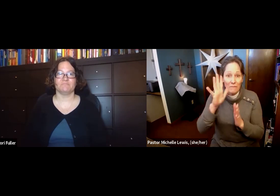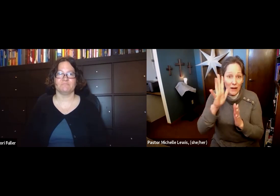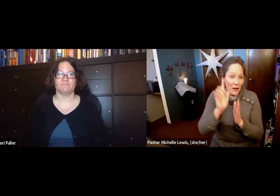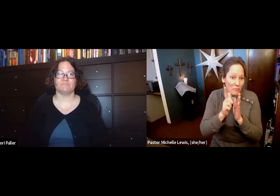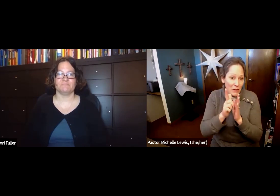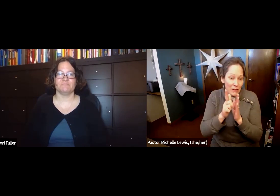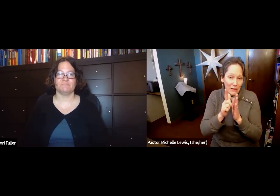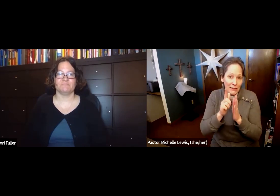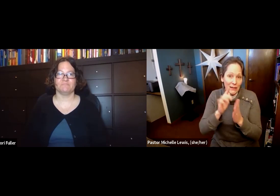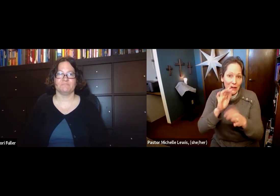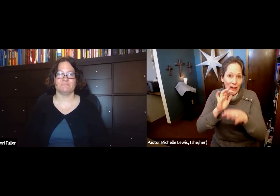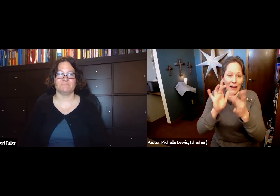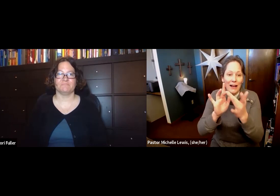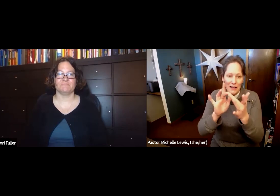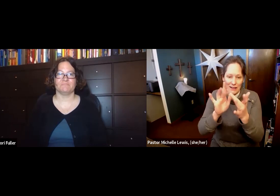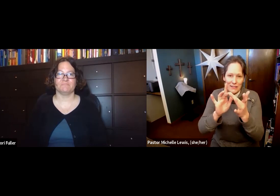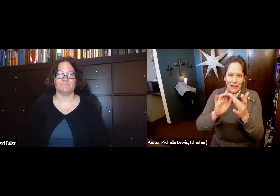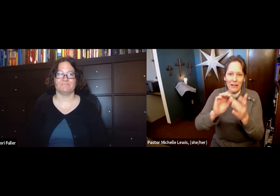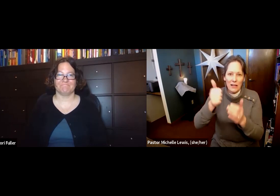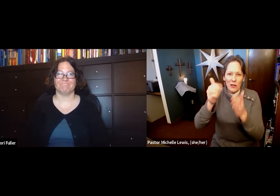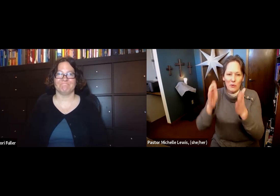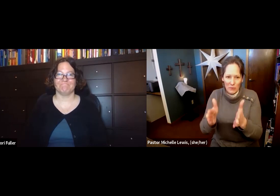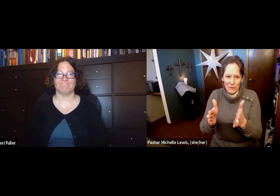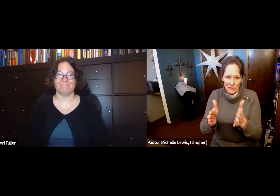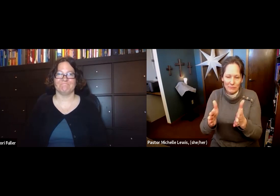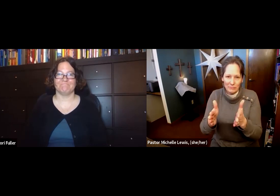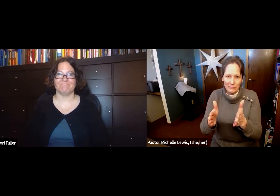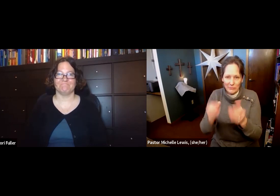please take a minute or so or maybe 5 minutes